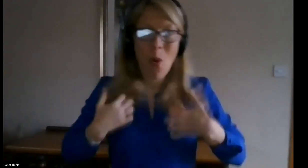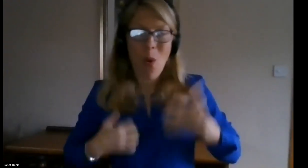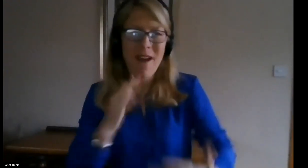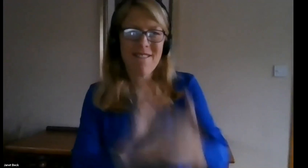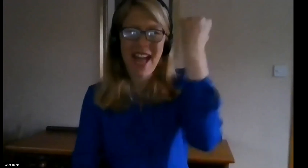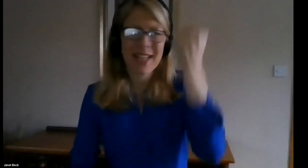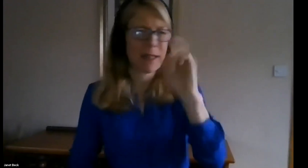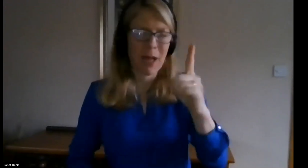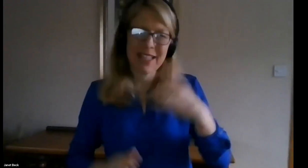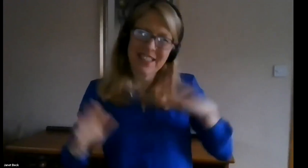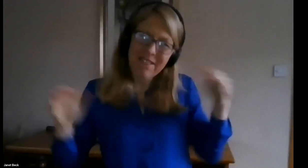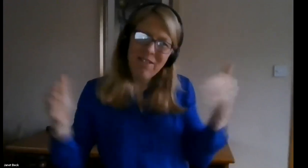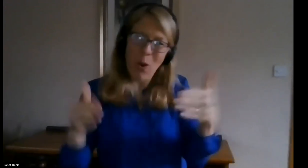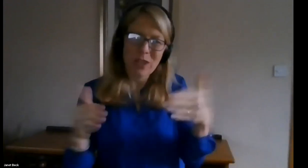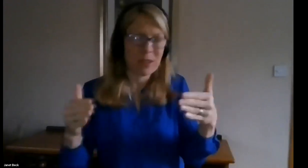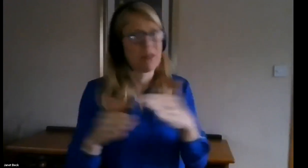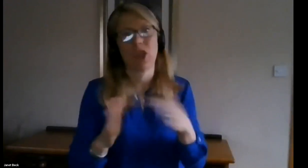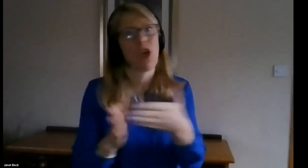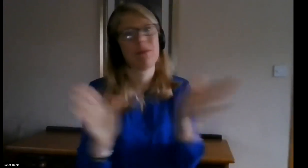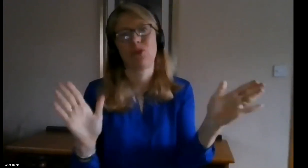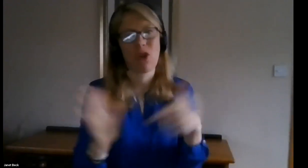that's unprecedented.